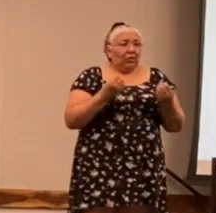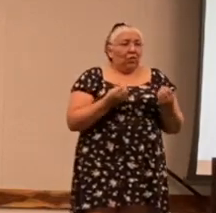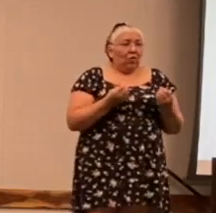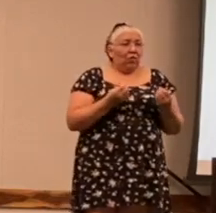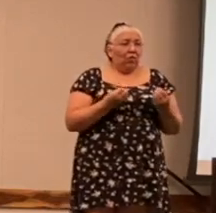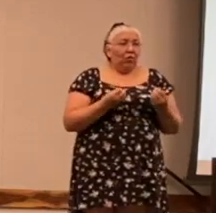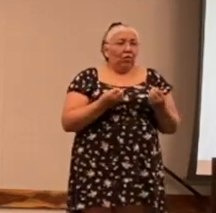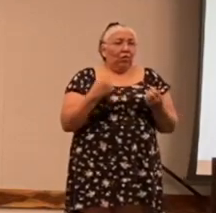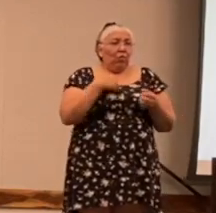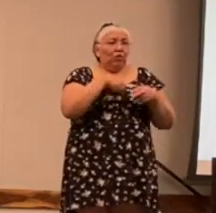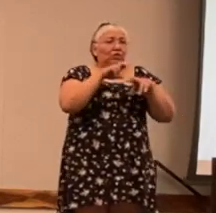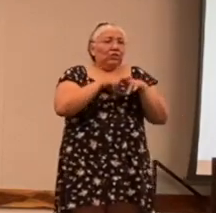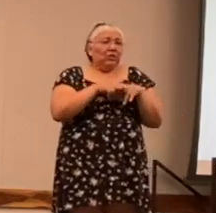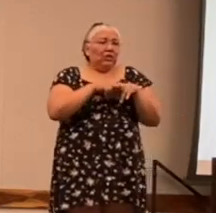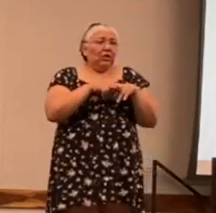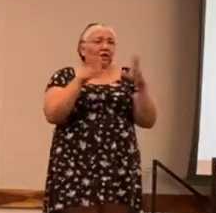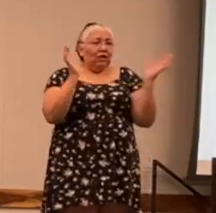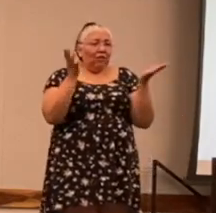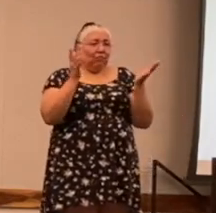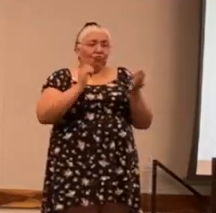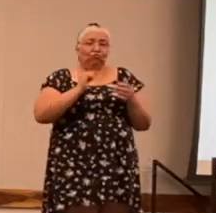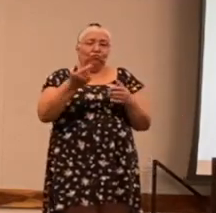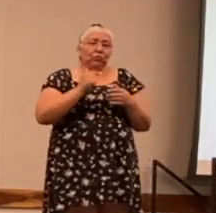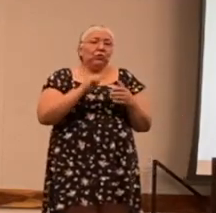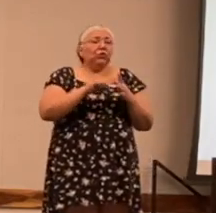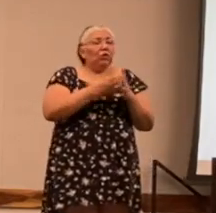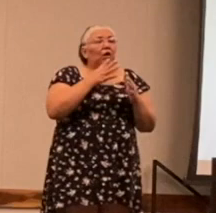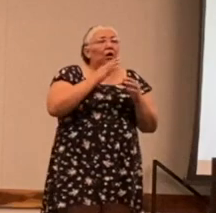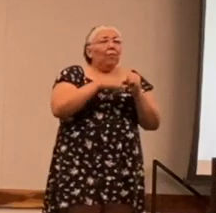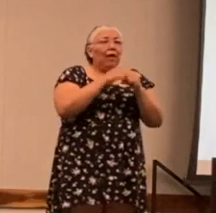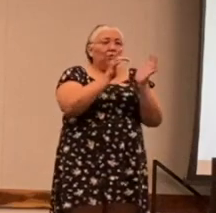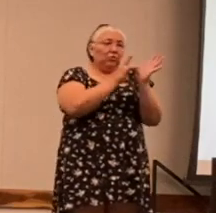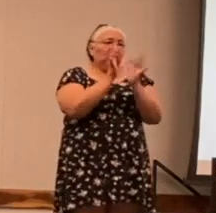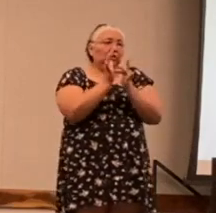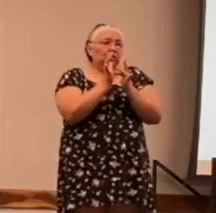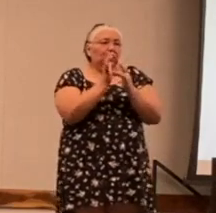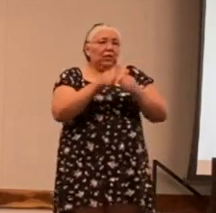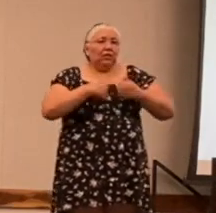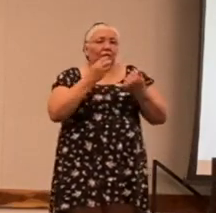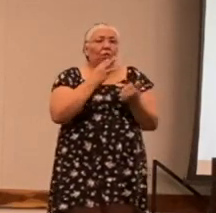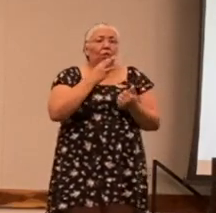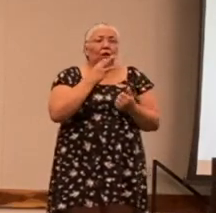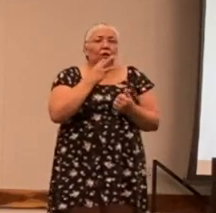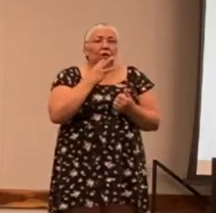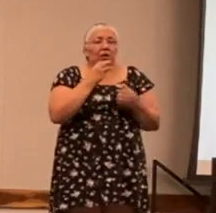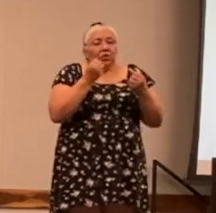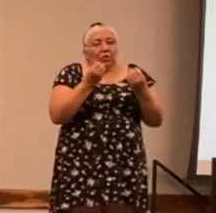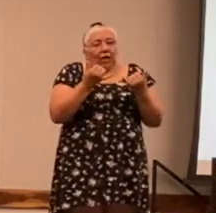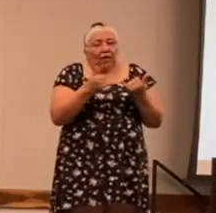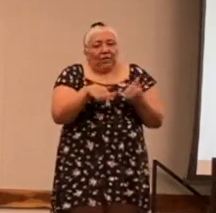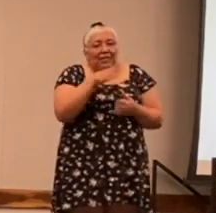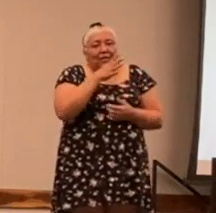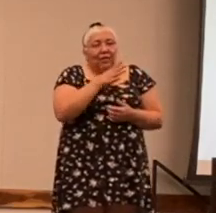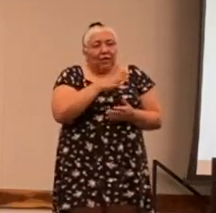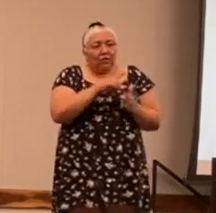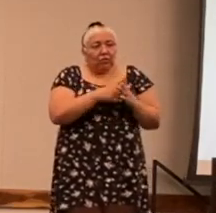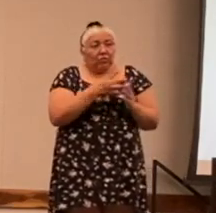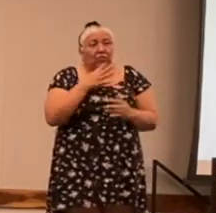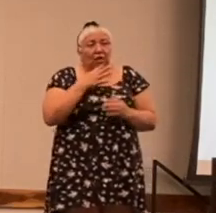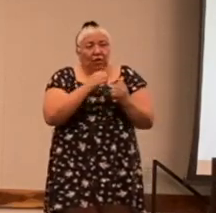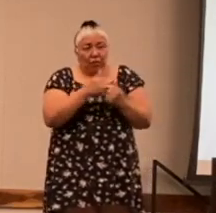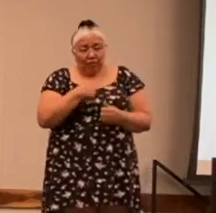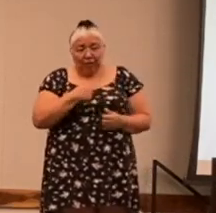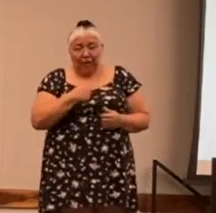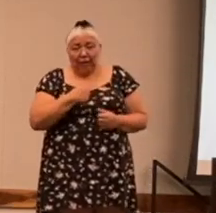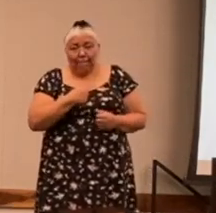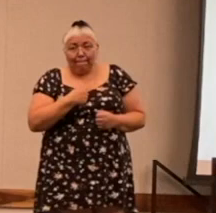we are, just having this conversation. We just started talking about Jesus, started talking about living water. And so she starts talking to me,